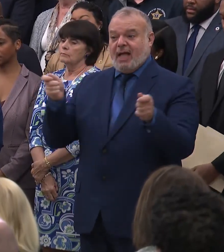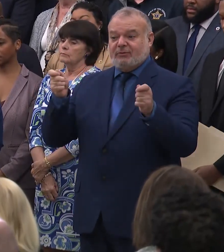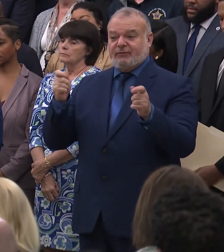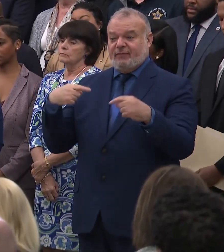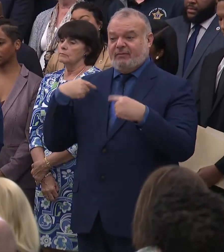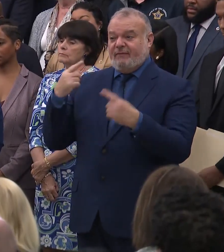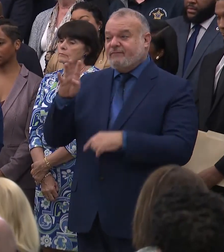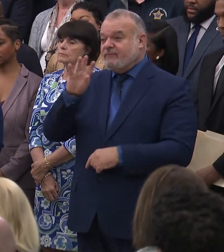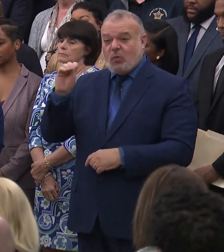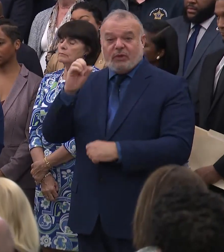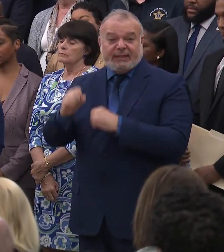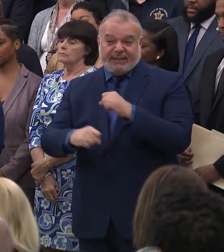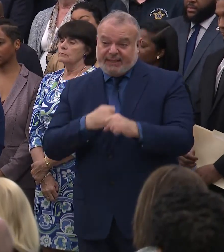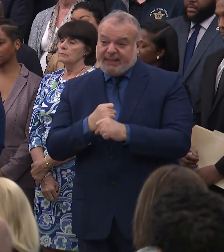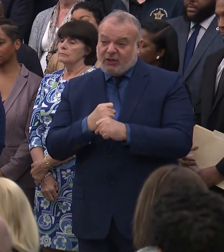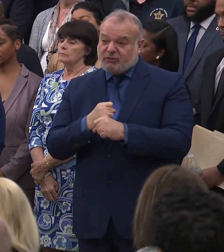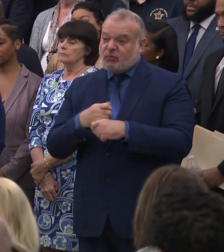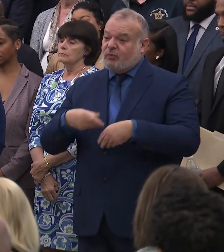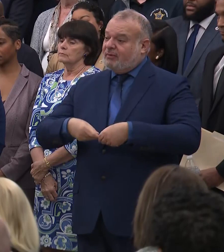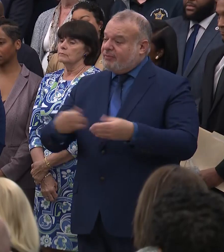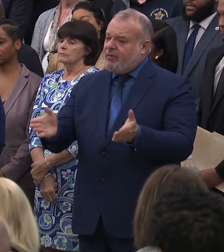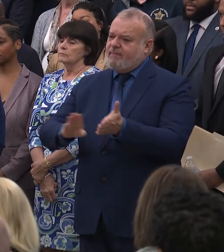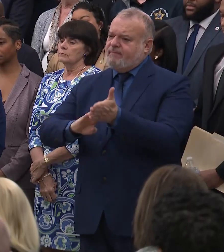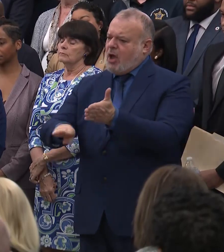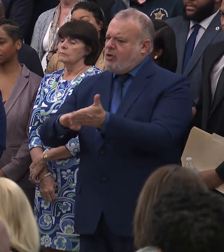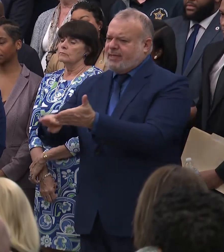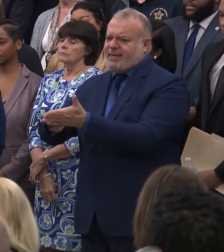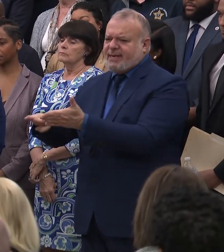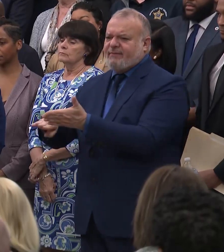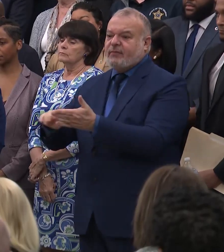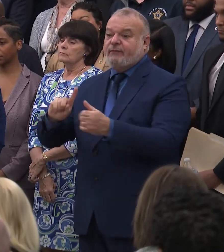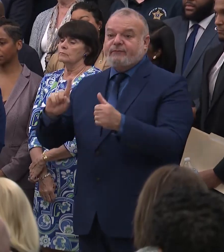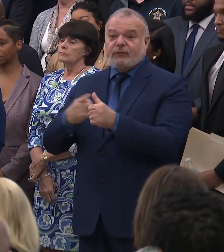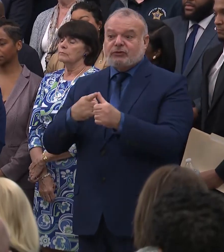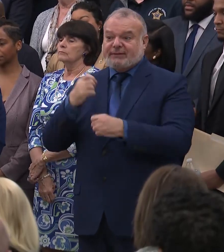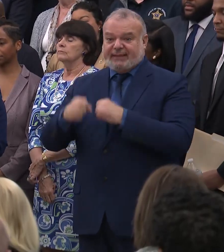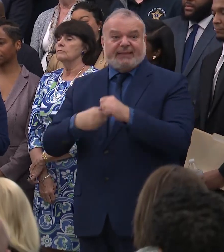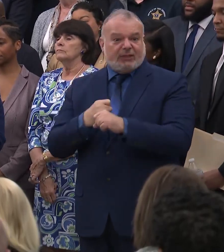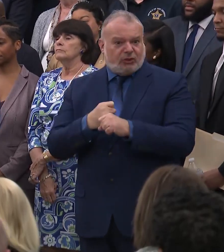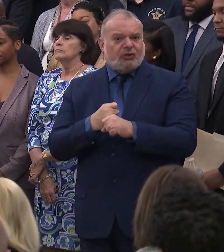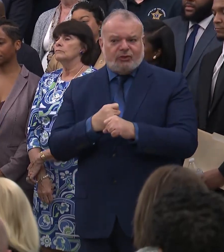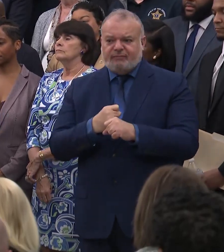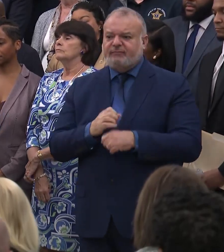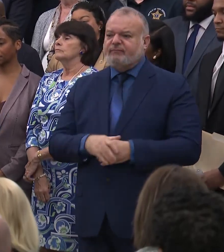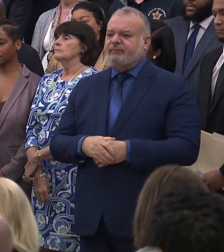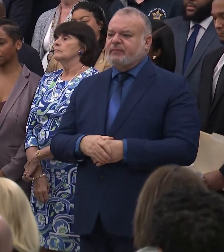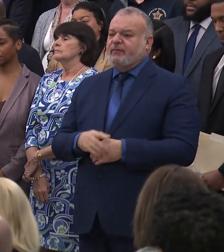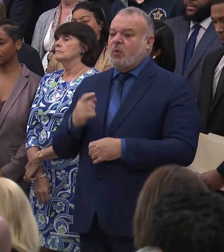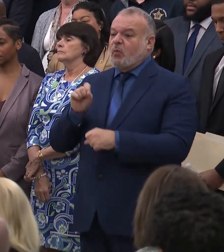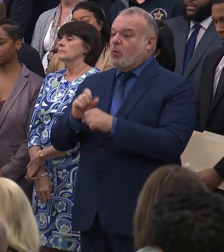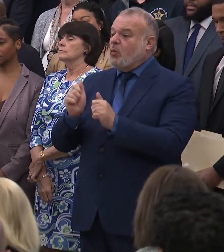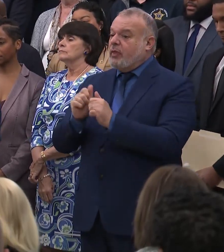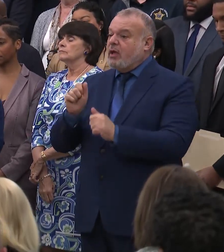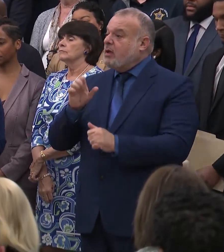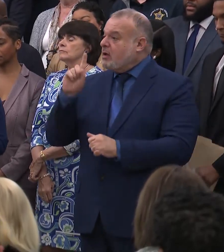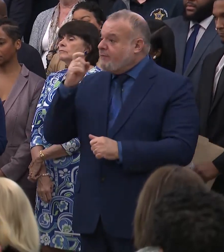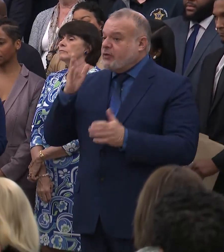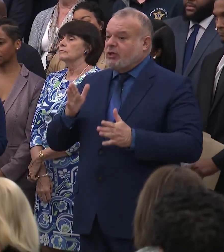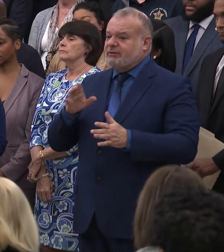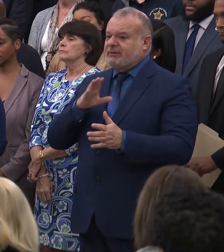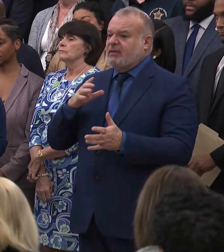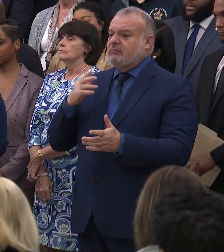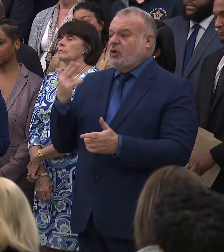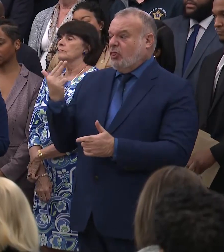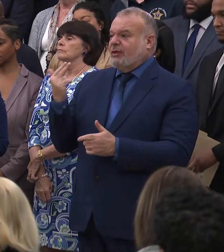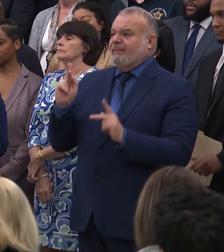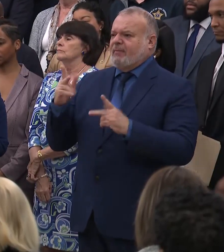to issue pardons in our first year. So far, working with the Governor's Council, we've pardoned 13 individuals who long ago